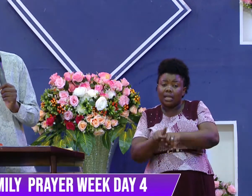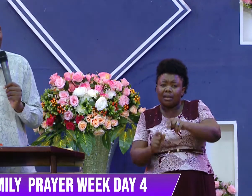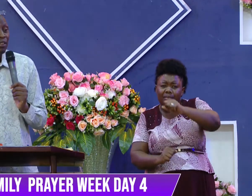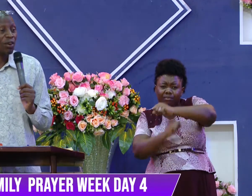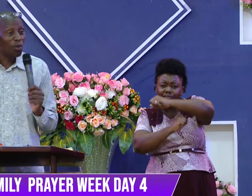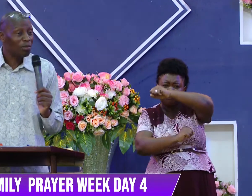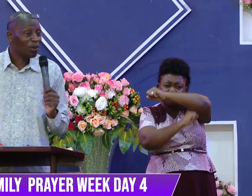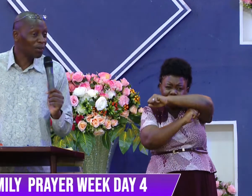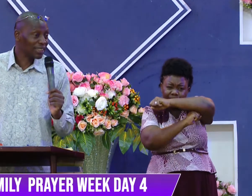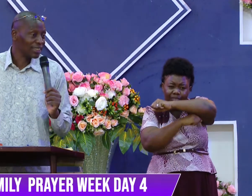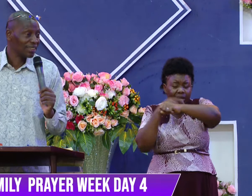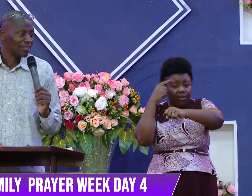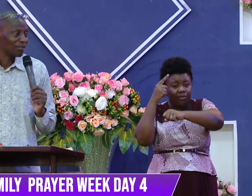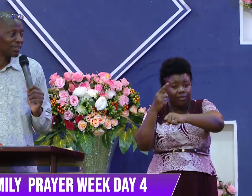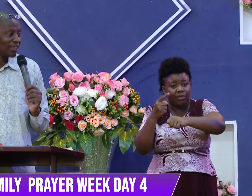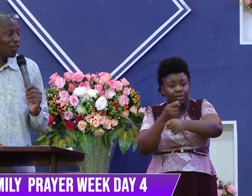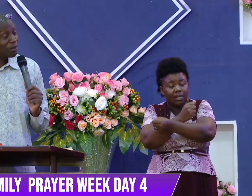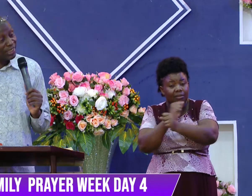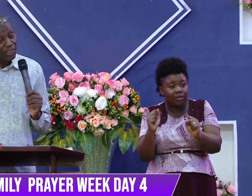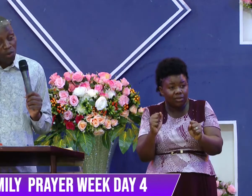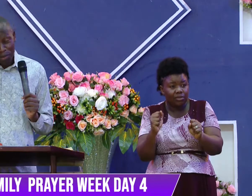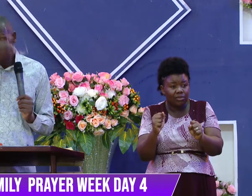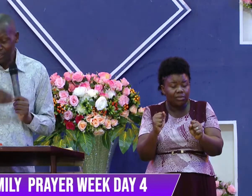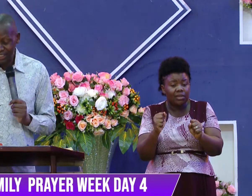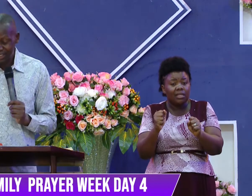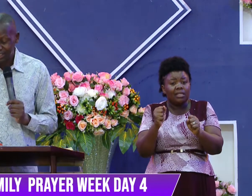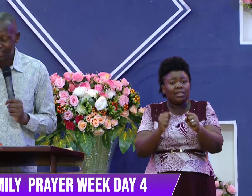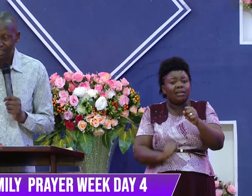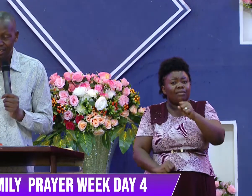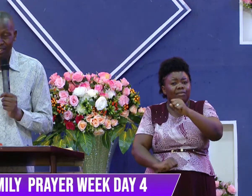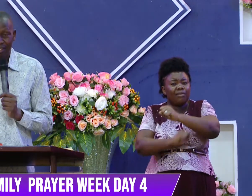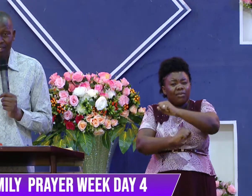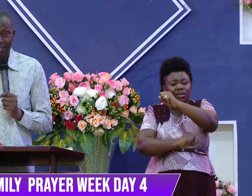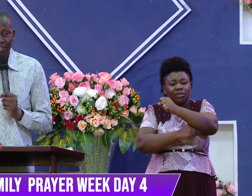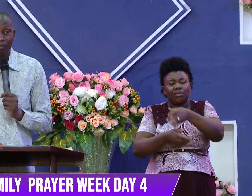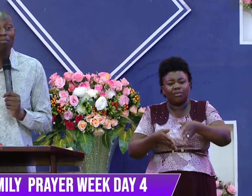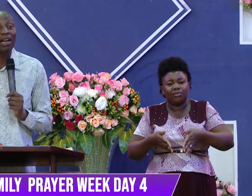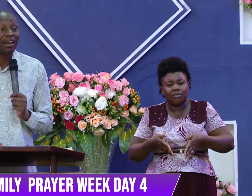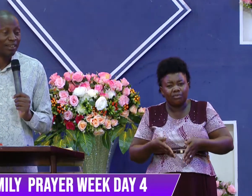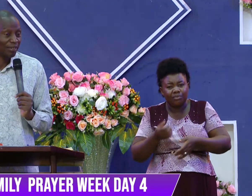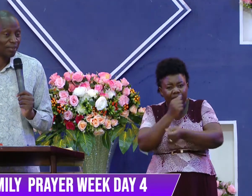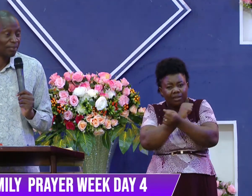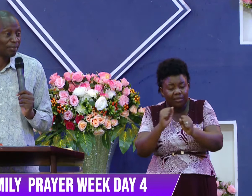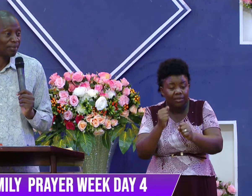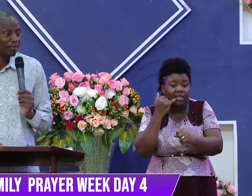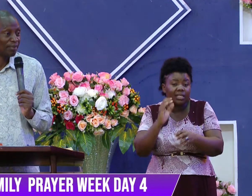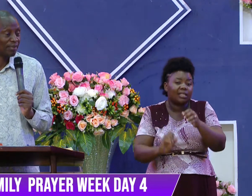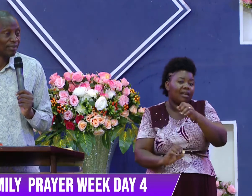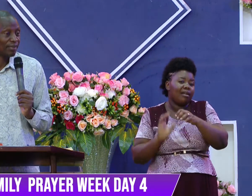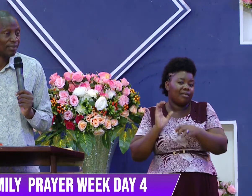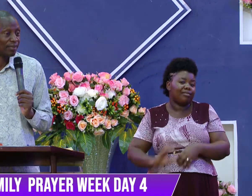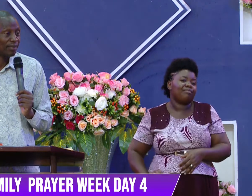Character is the foundation of salvation. The foundation of salvation is character.